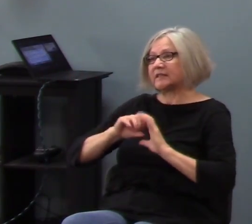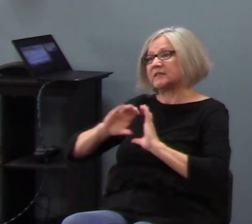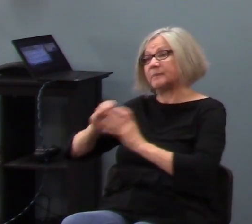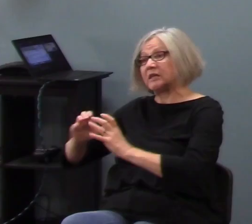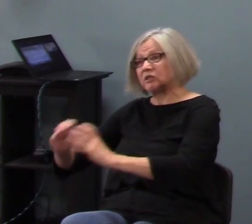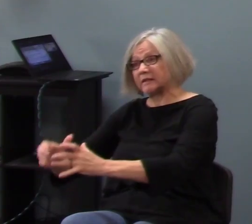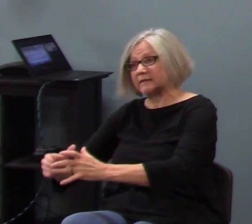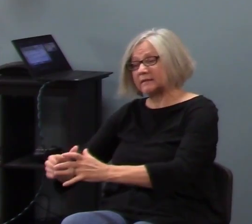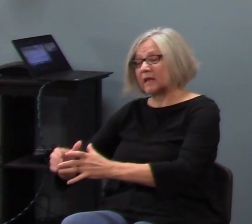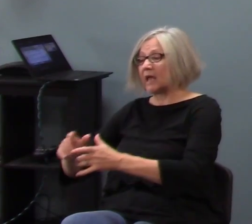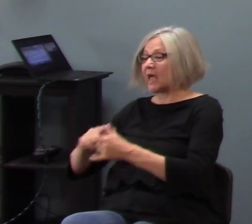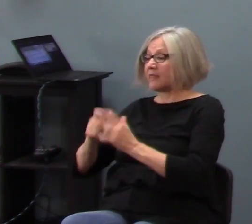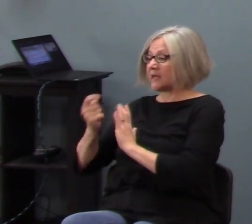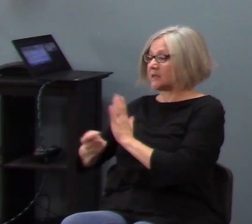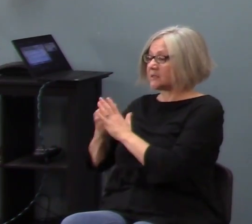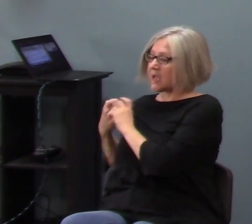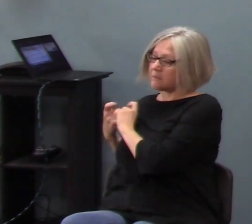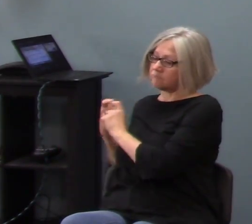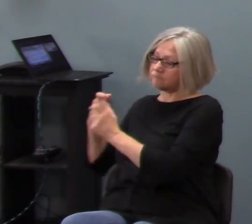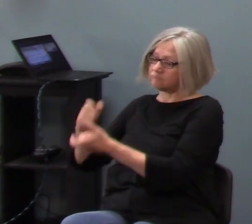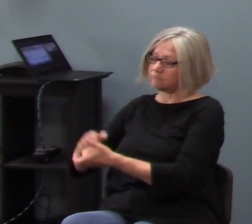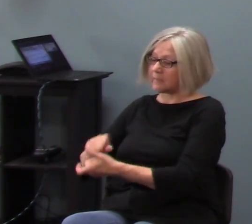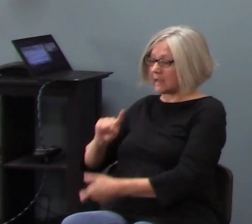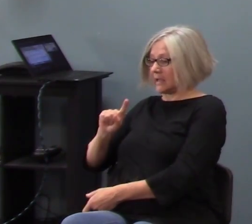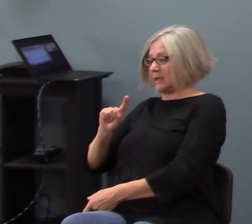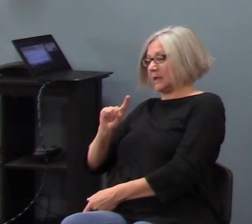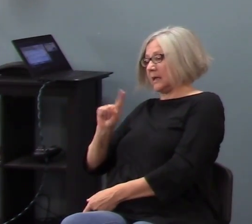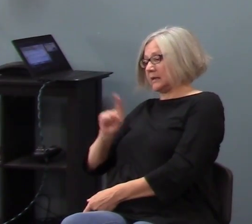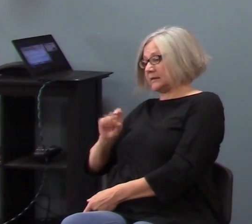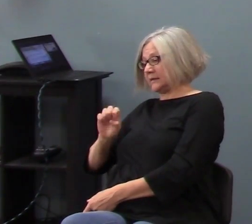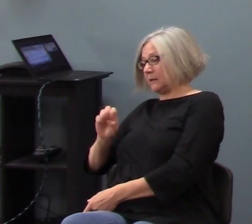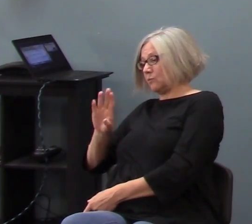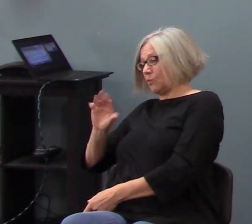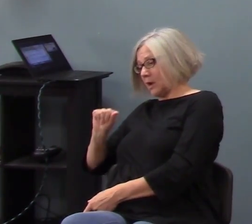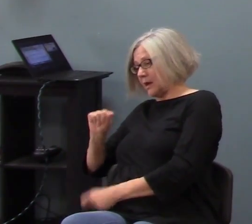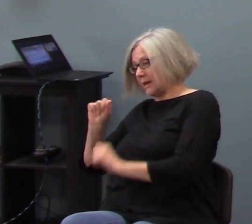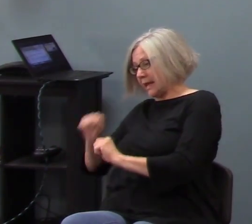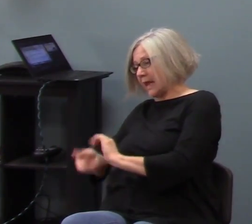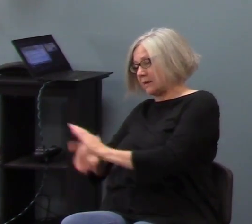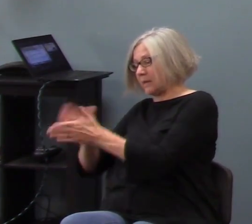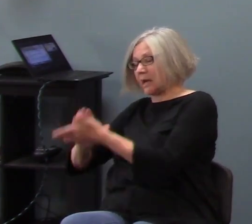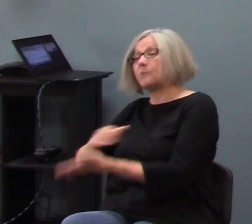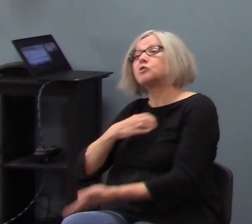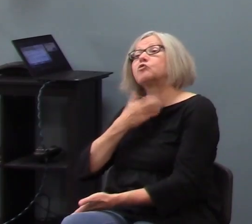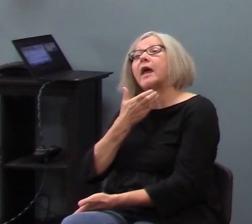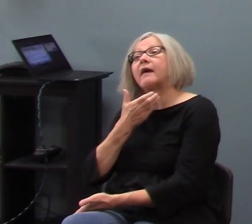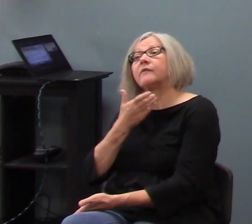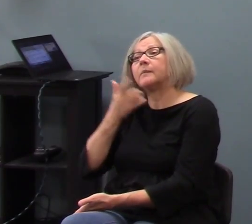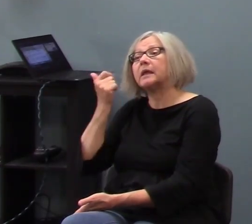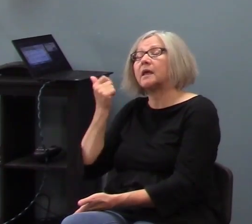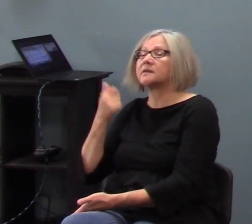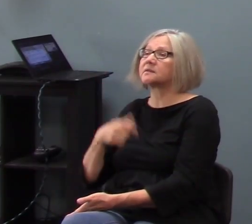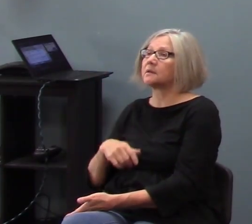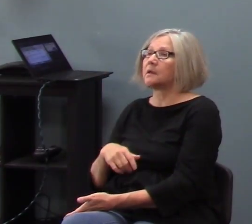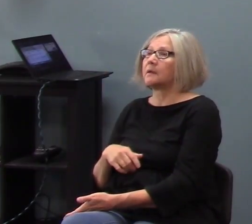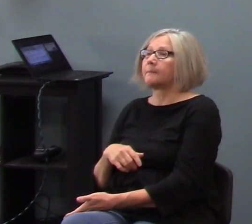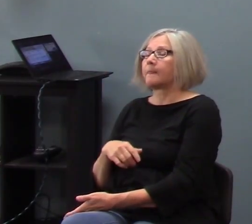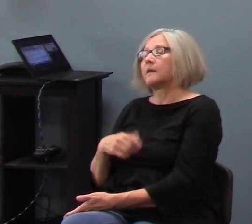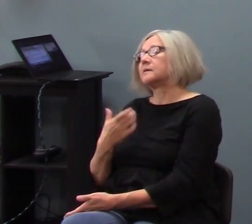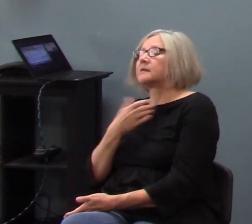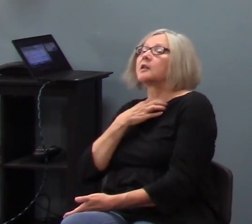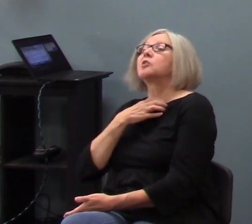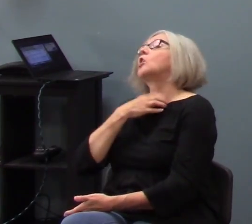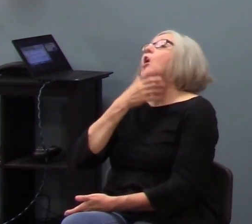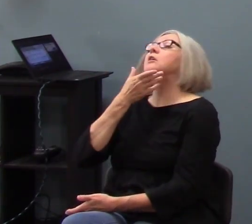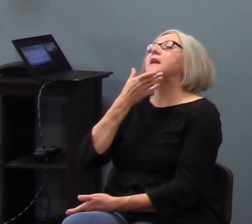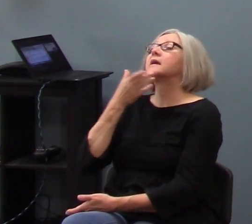over time, you could turn a zebra into a giraffe, for example. Because the zebra, longer neck zebras would be able to eat the